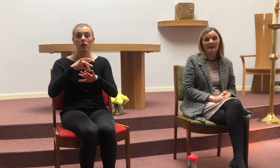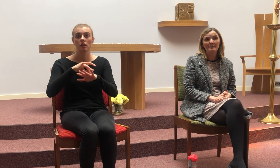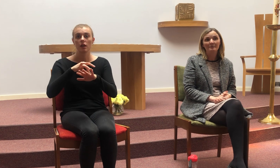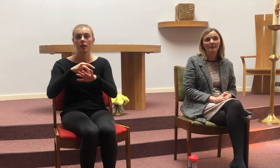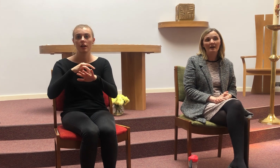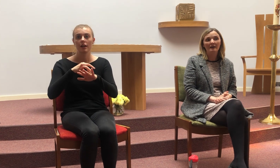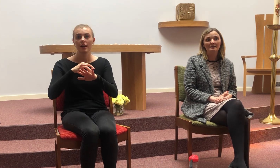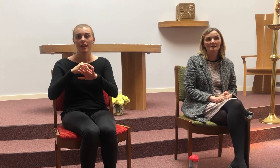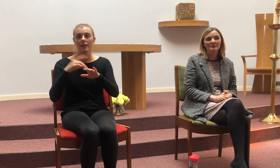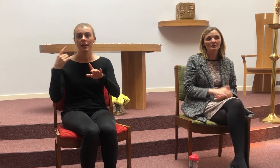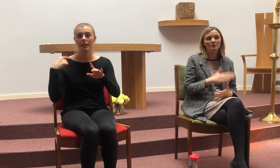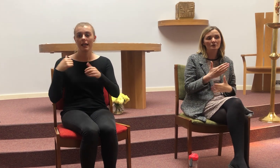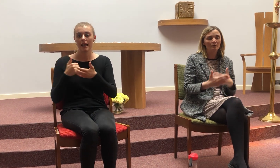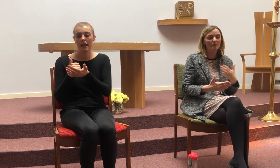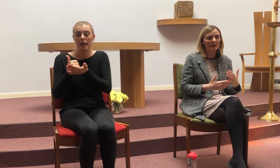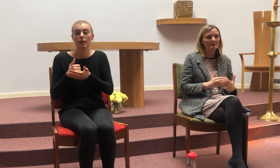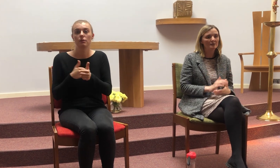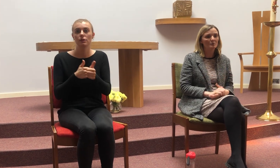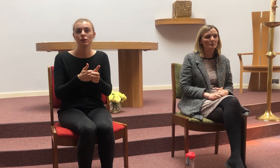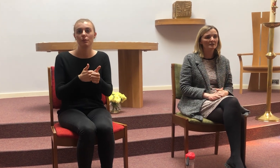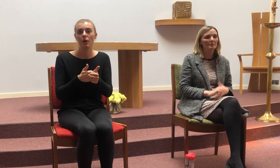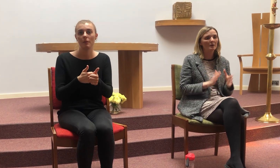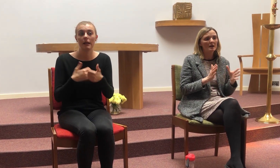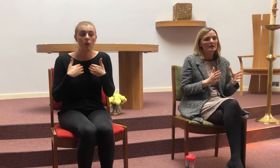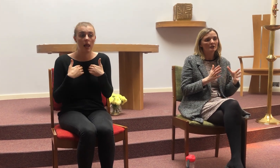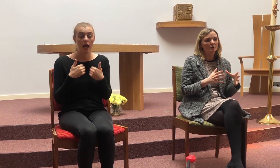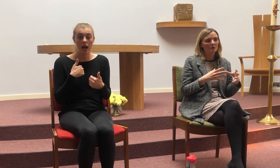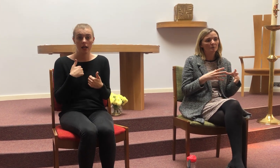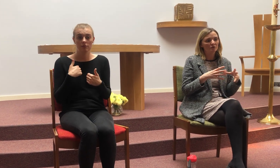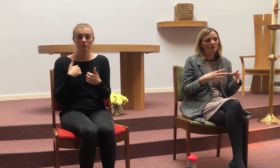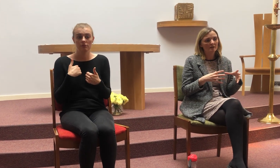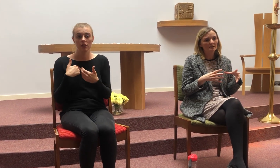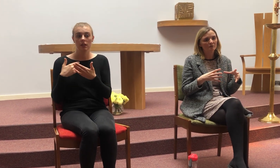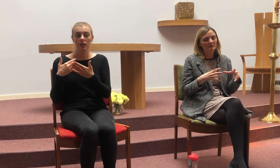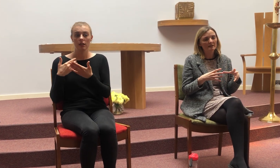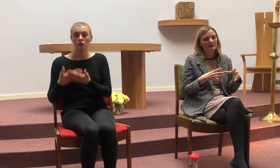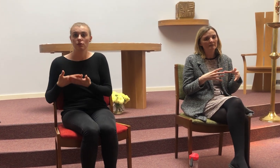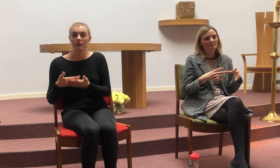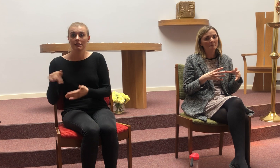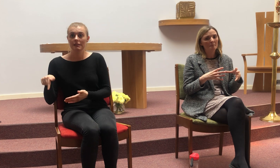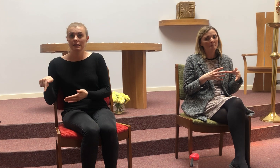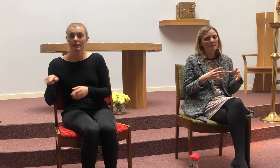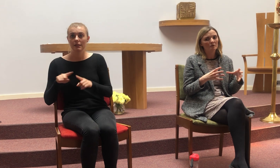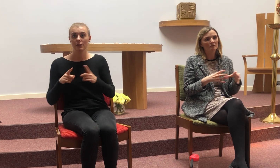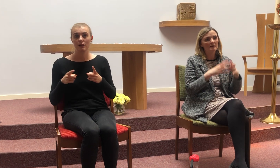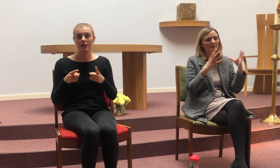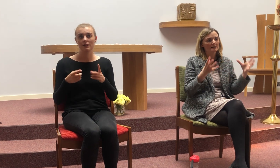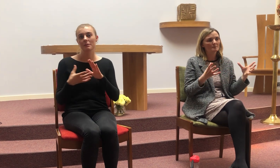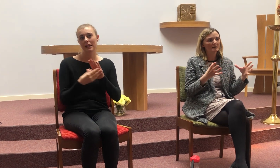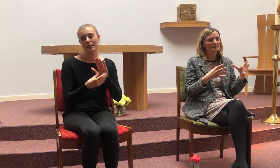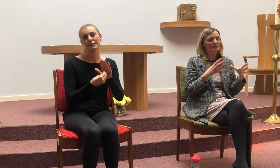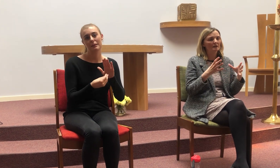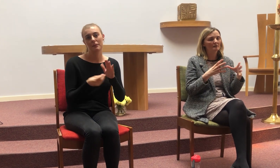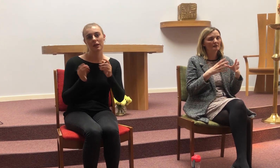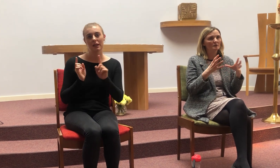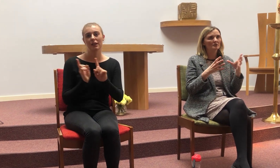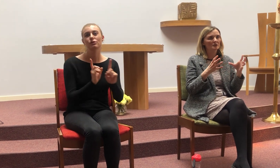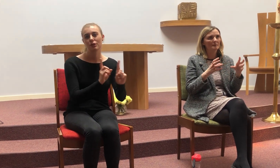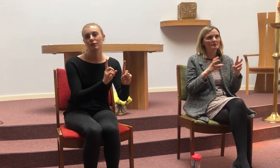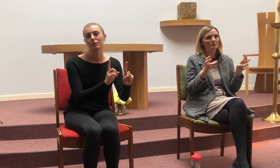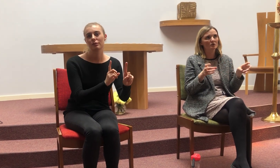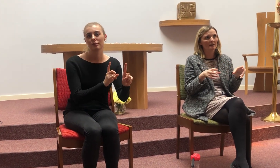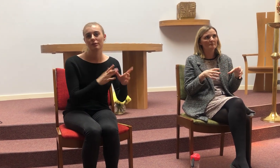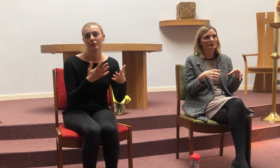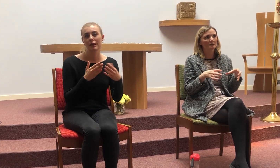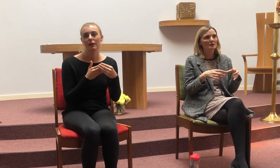good, and, you know, so far so good. You know, we're trying to really create that space. I mean, I know I